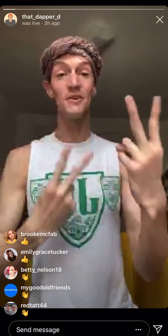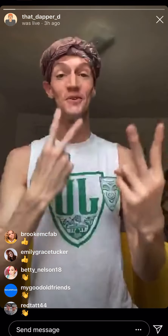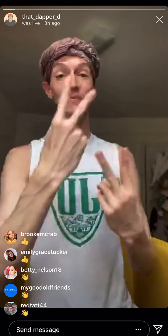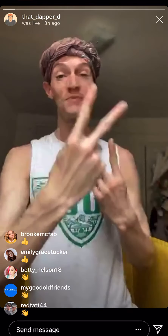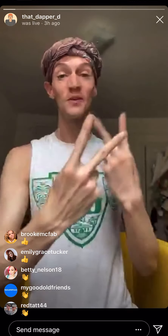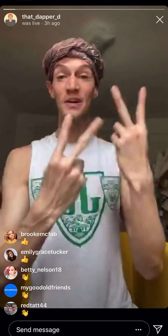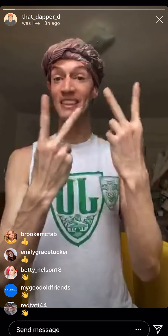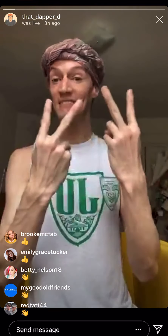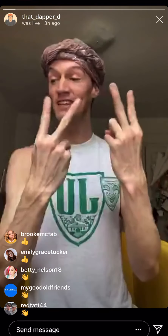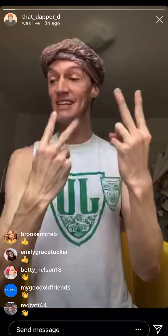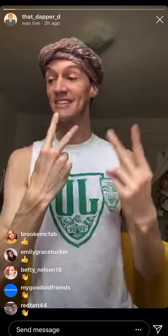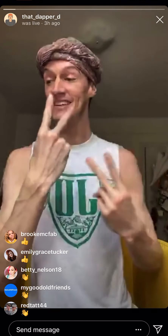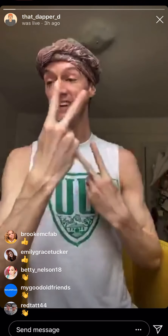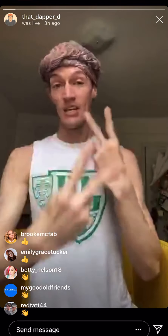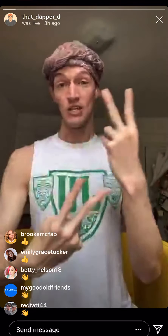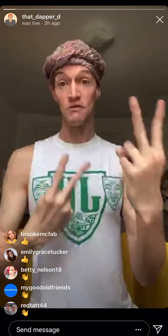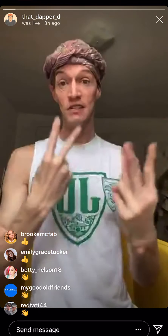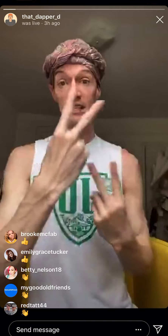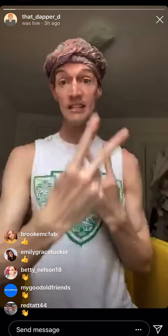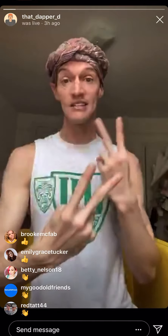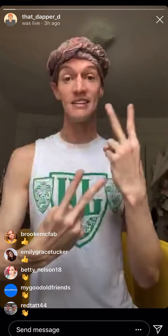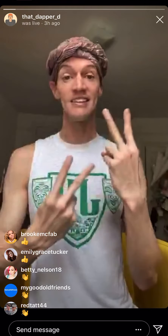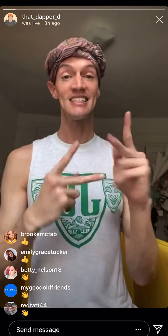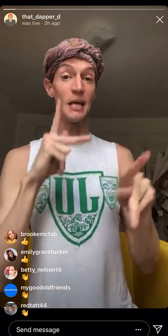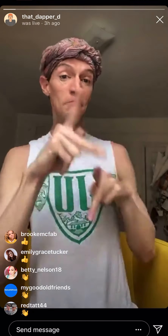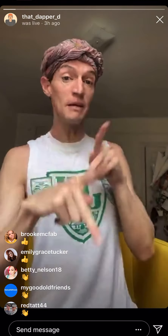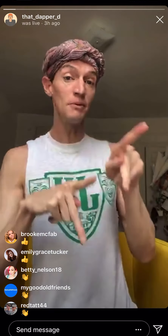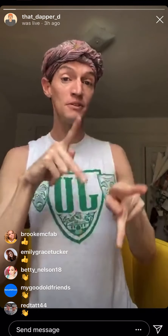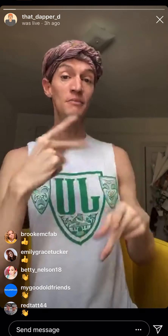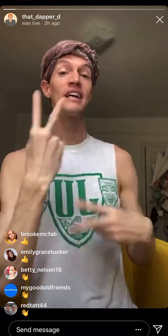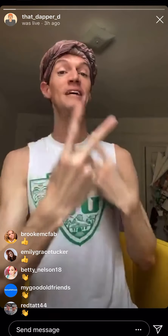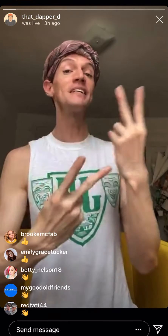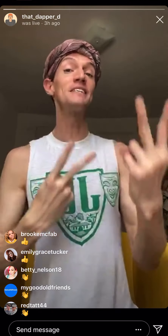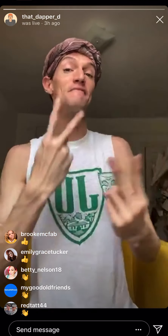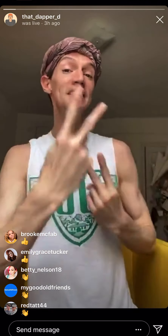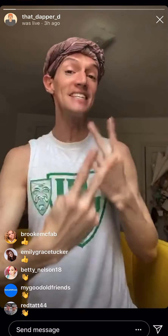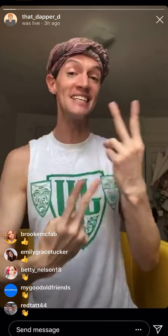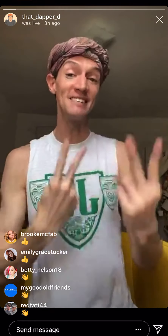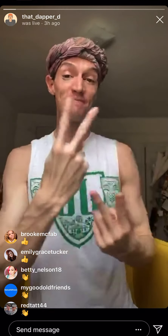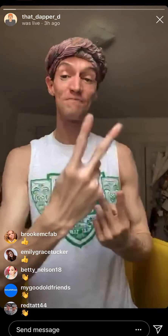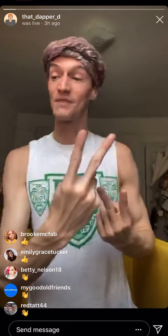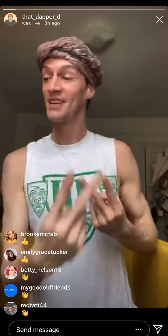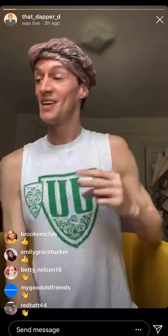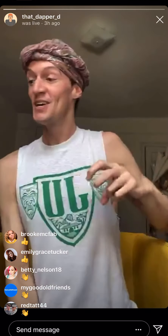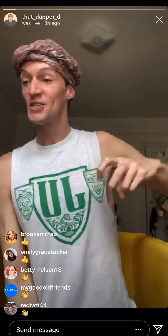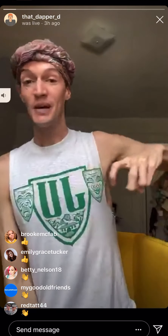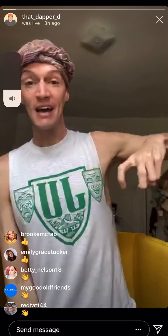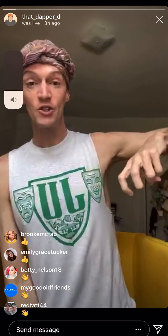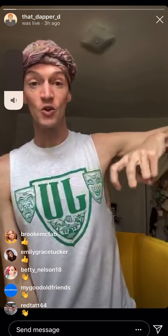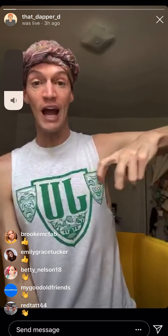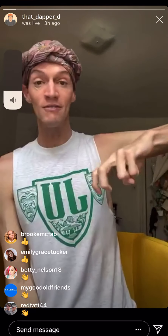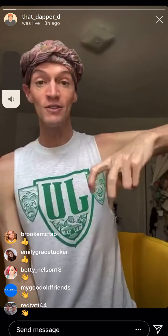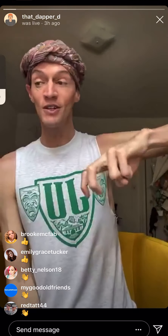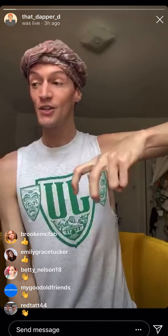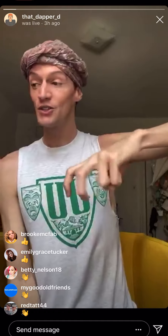with the v's so these is like people coming to visit so we have travel journey